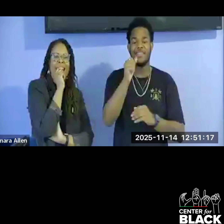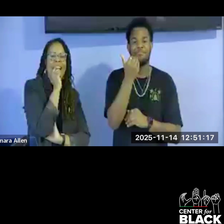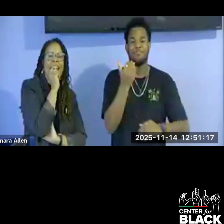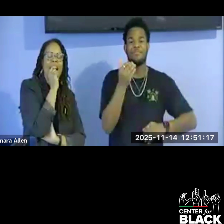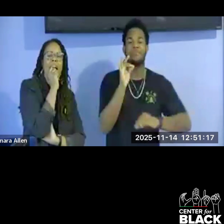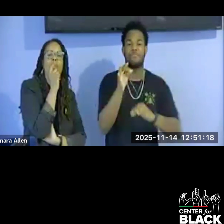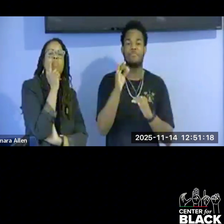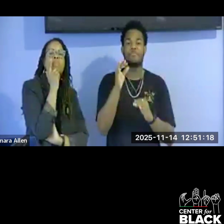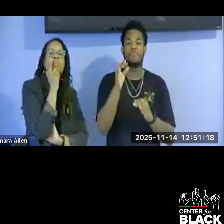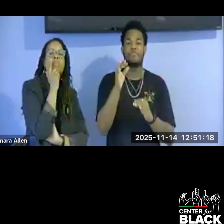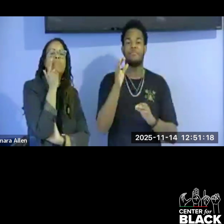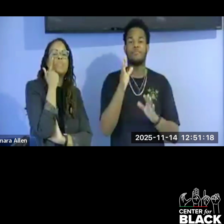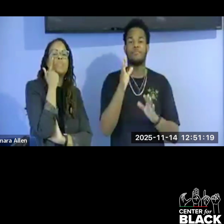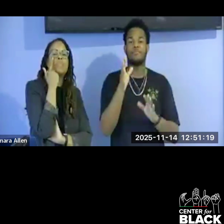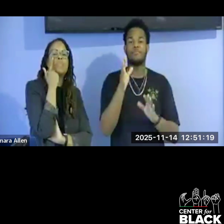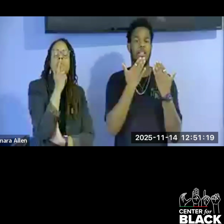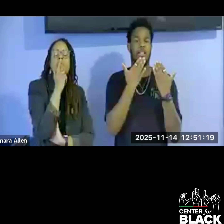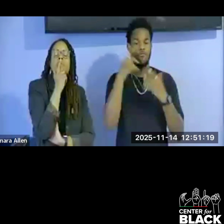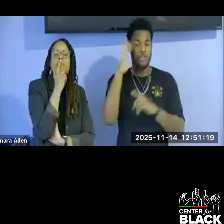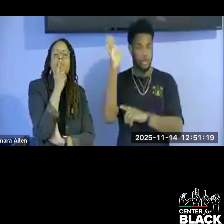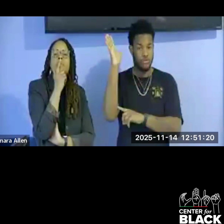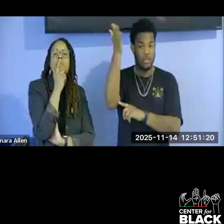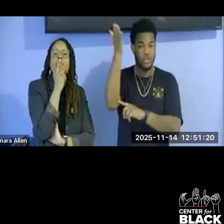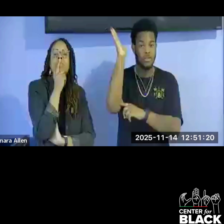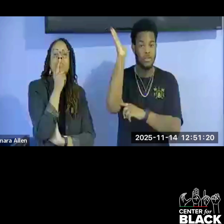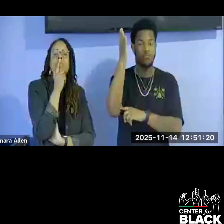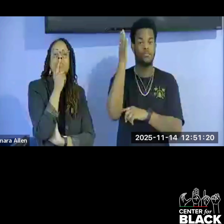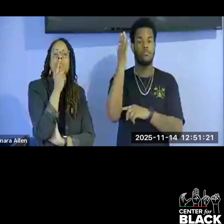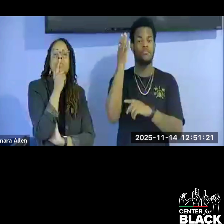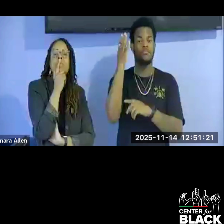just getting a clarification. 1 second, please.